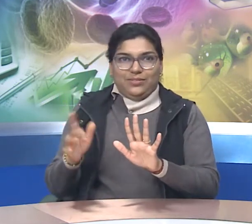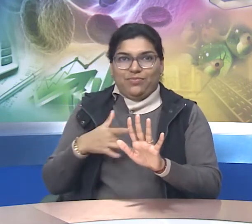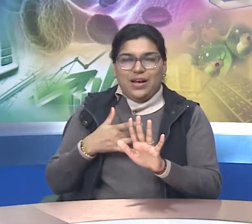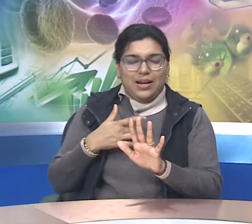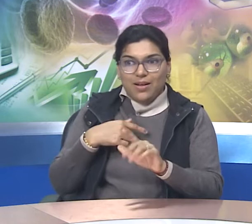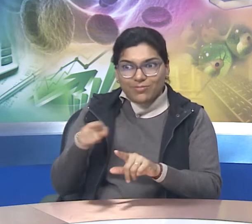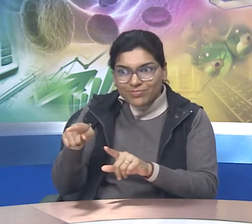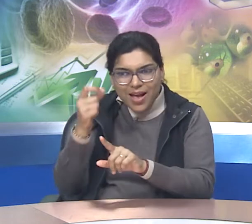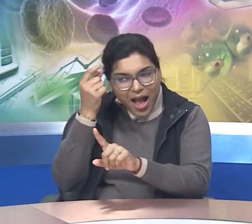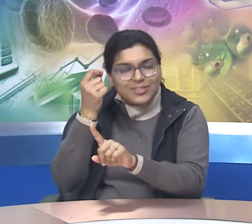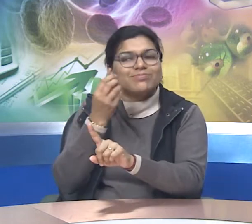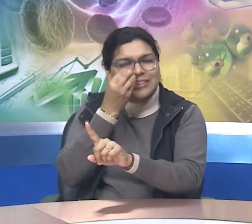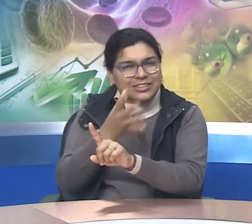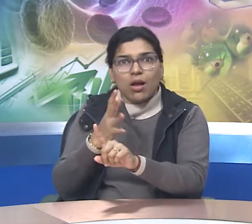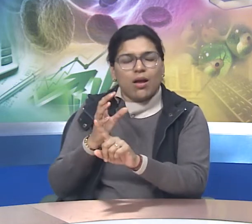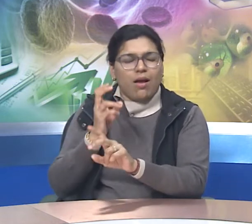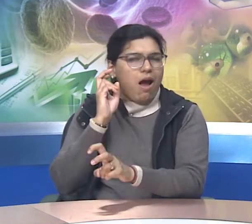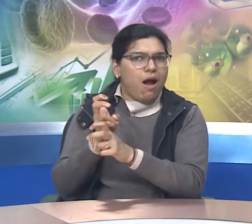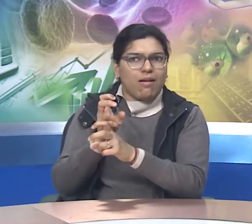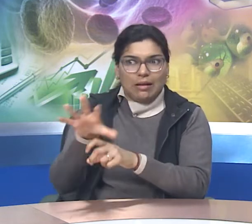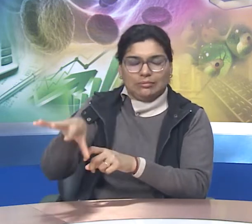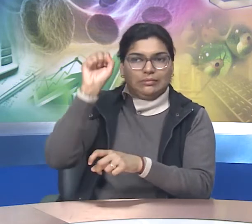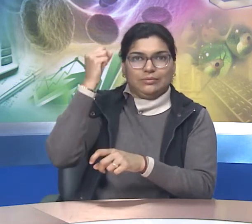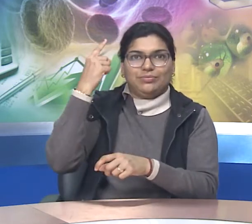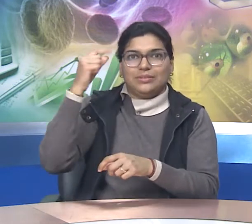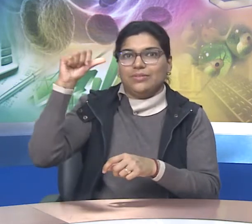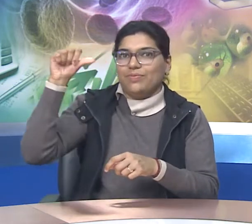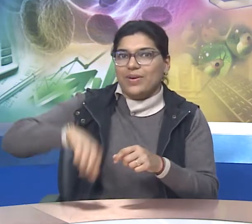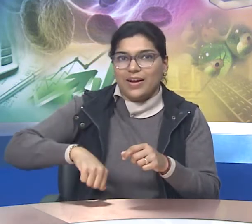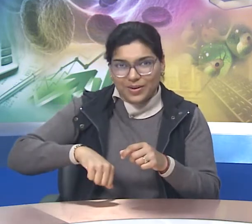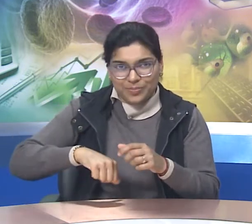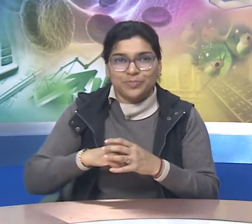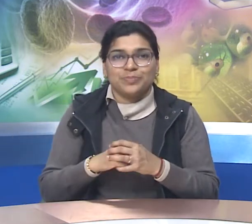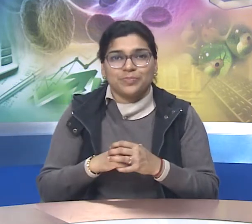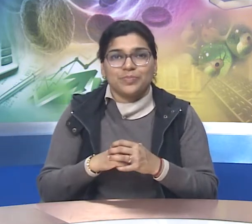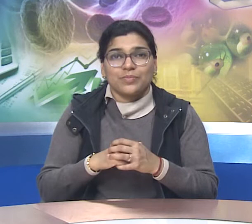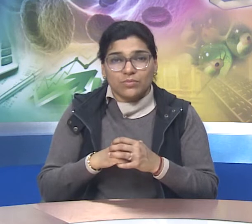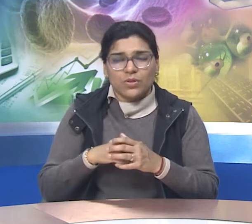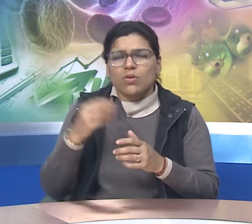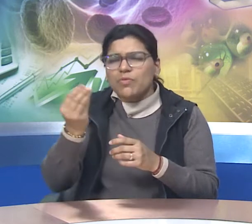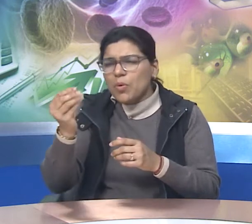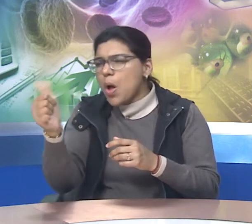fast in a strange dialect that I could not easily follow.